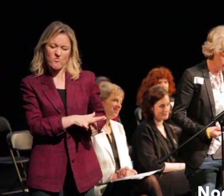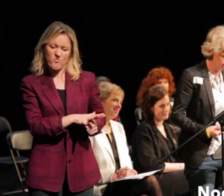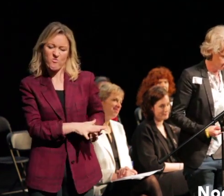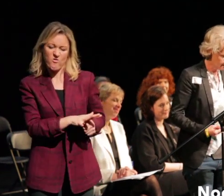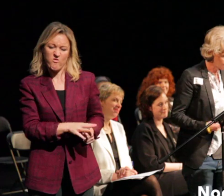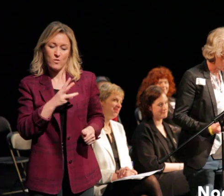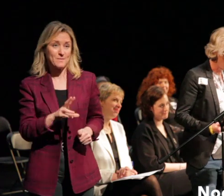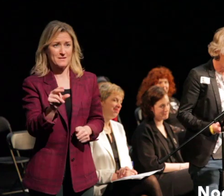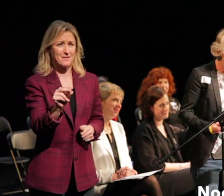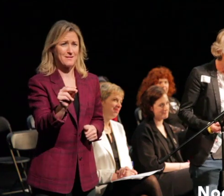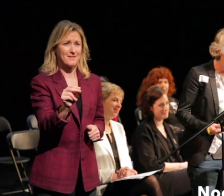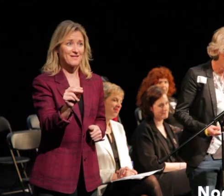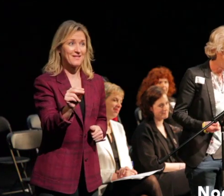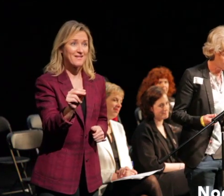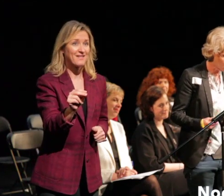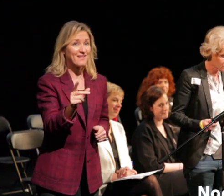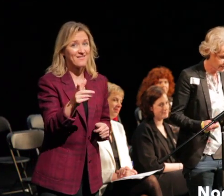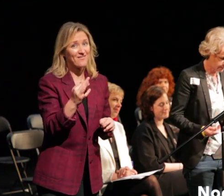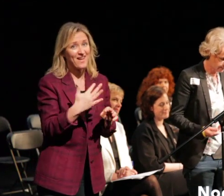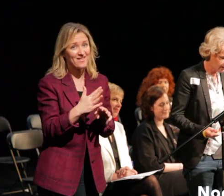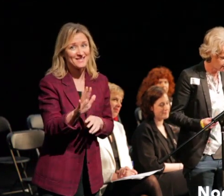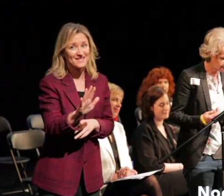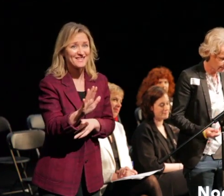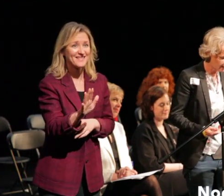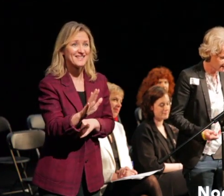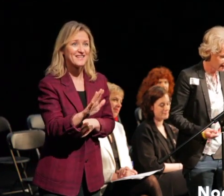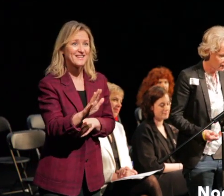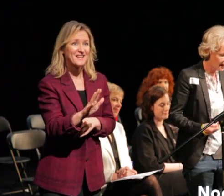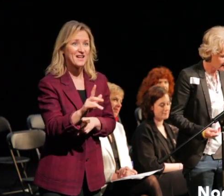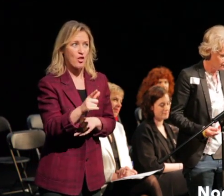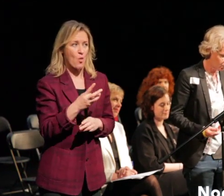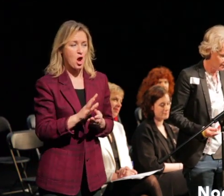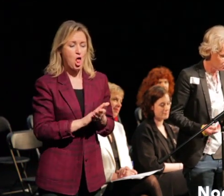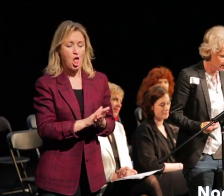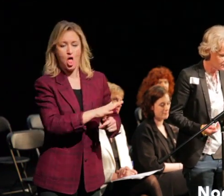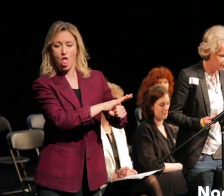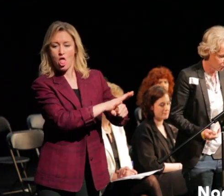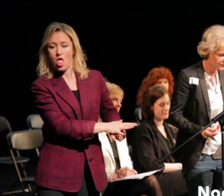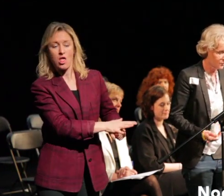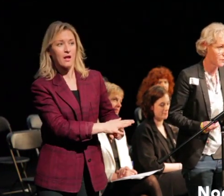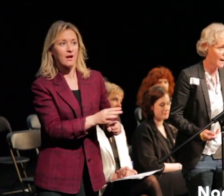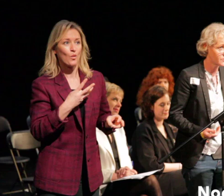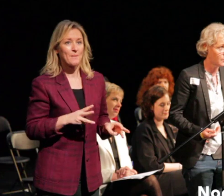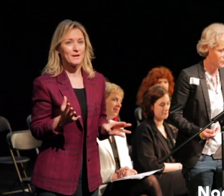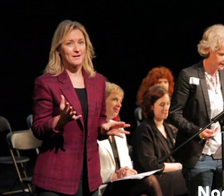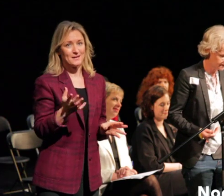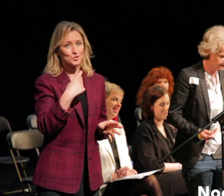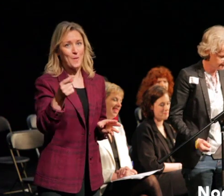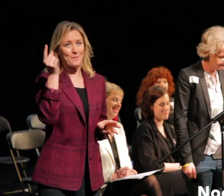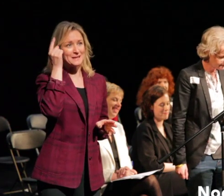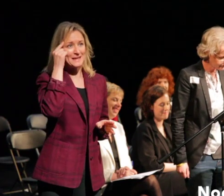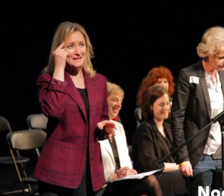us. In fairness, I think they would have more sense than to deliberately take on any of the women who raised their voices over the past few